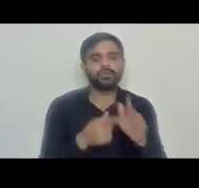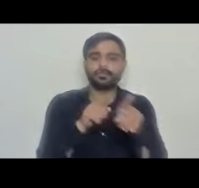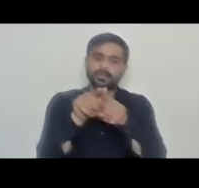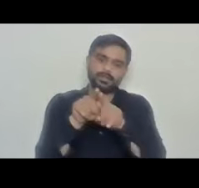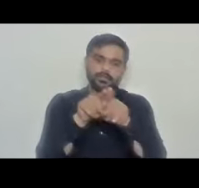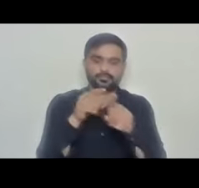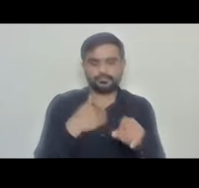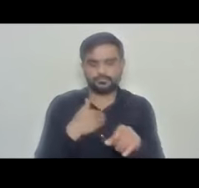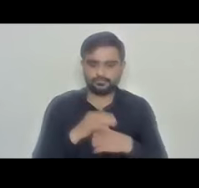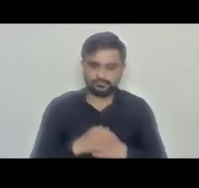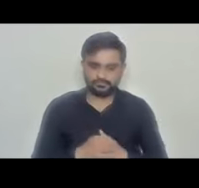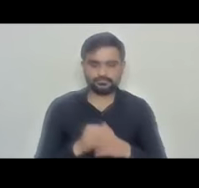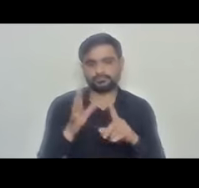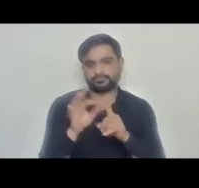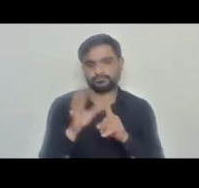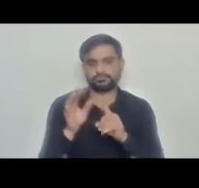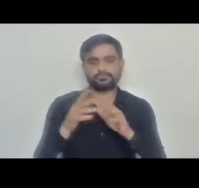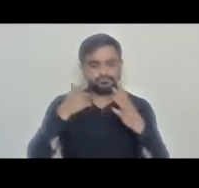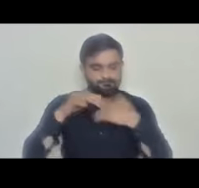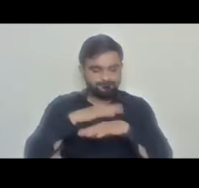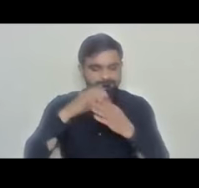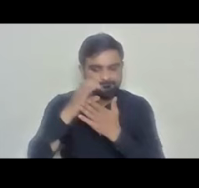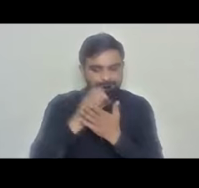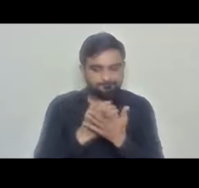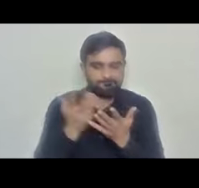could do a discourse on how